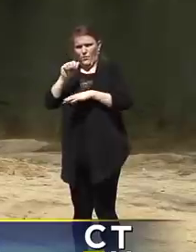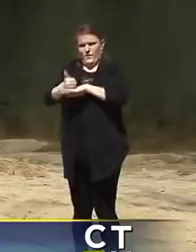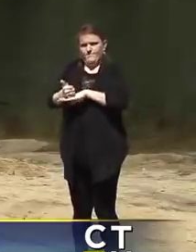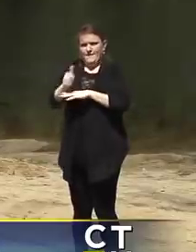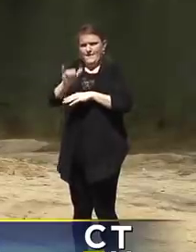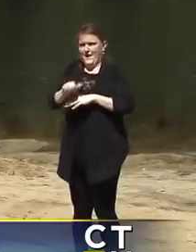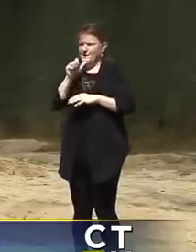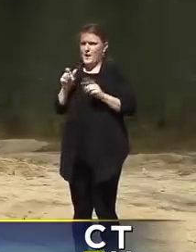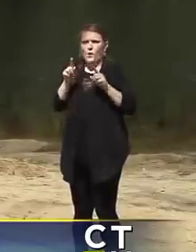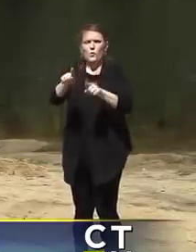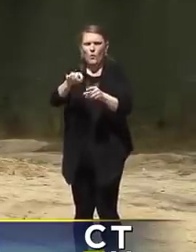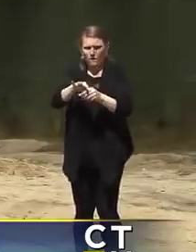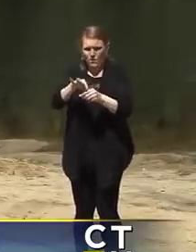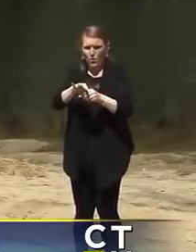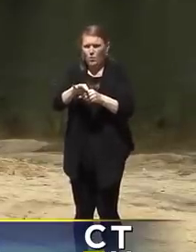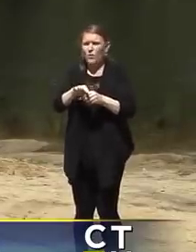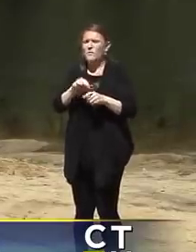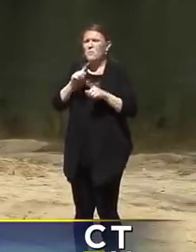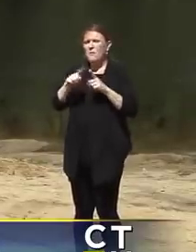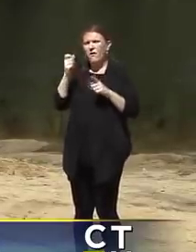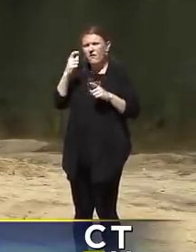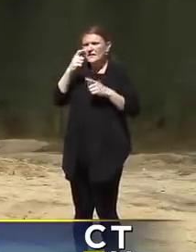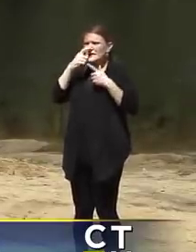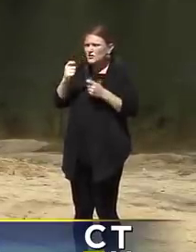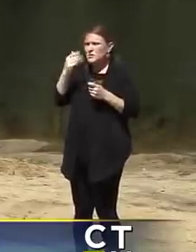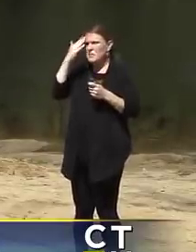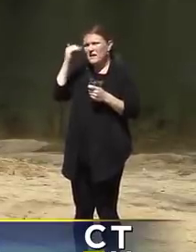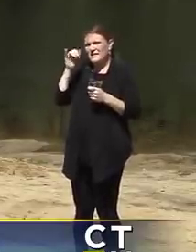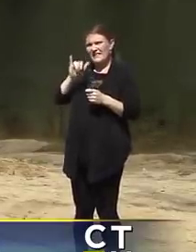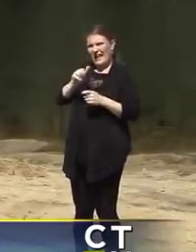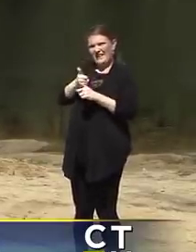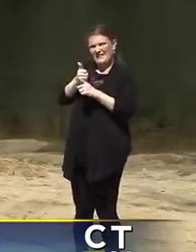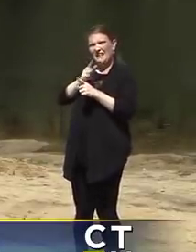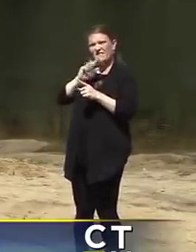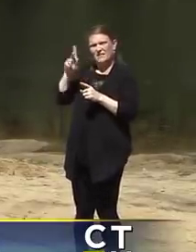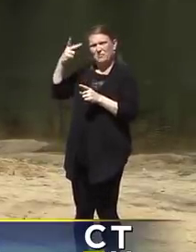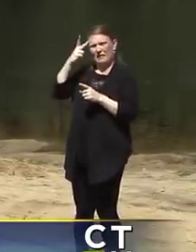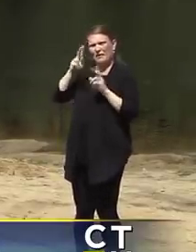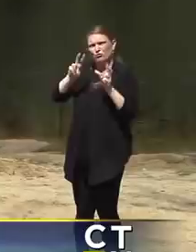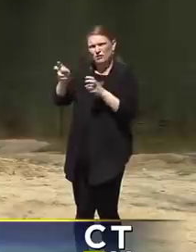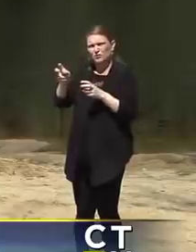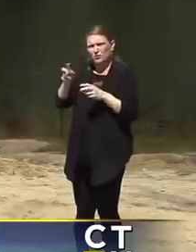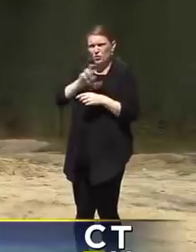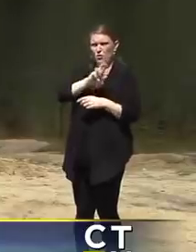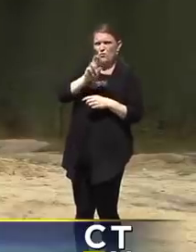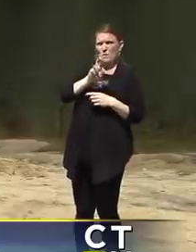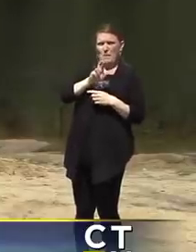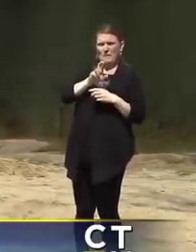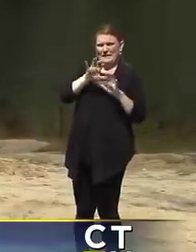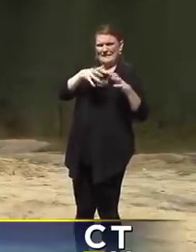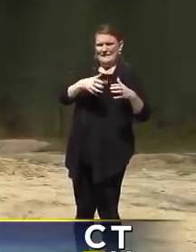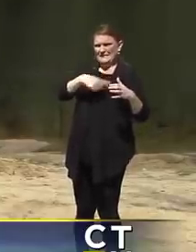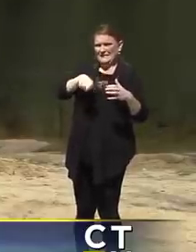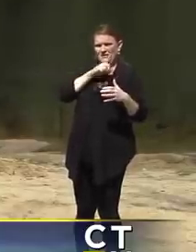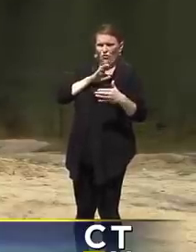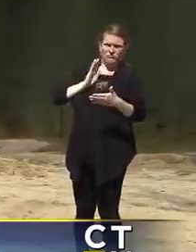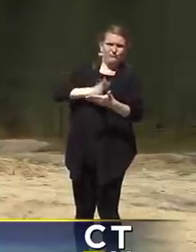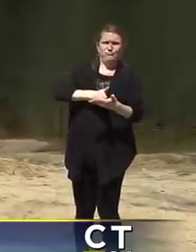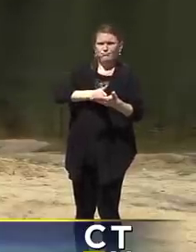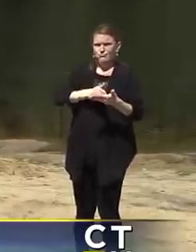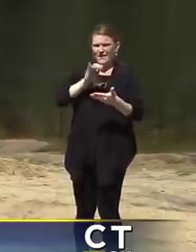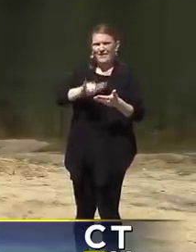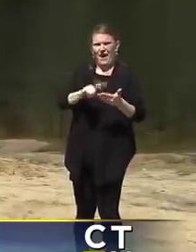of absentee ballots. So going forward, as far as looking at what Connecticut should do